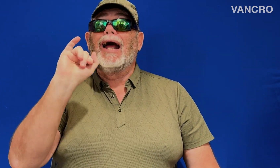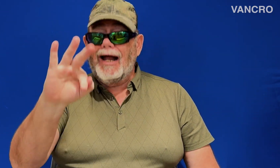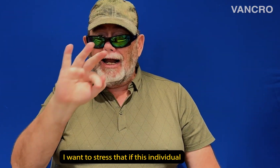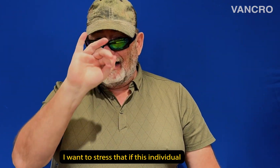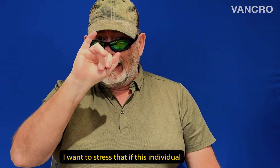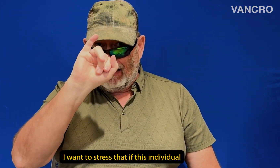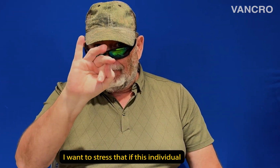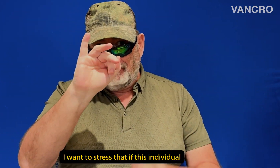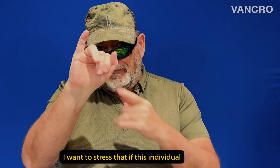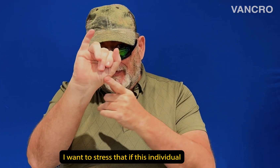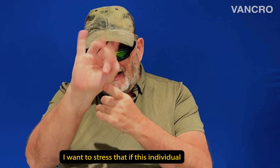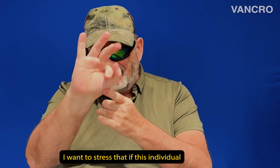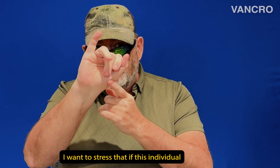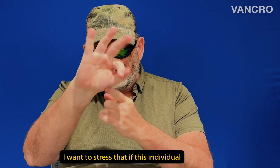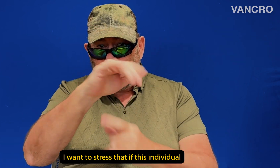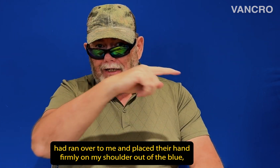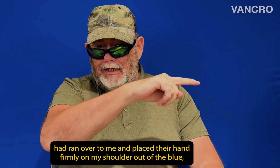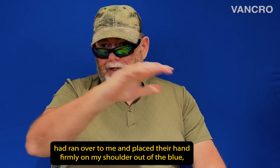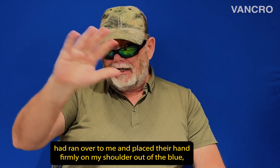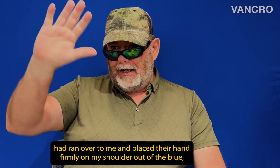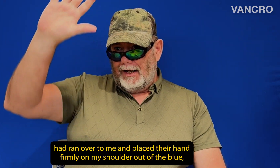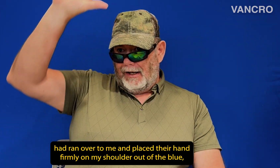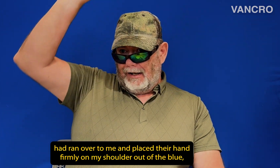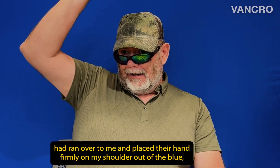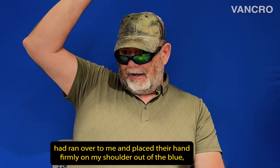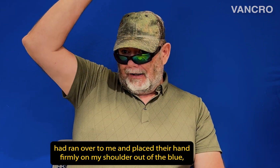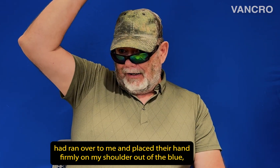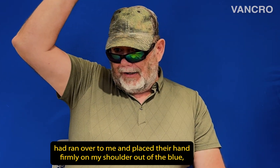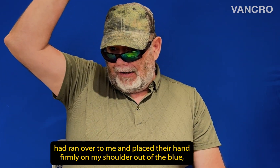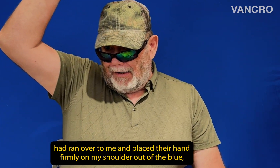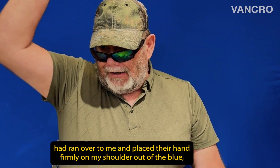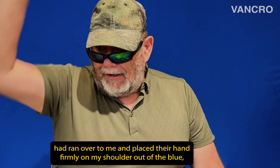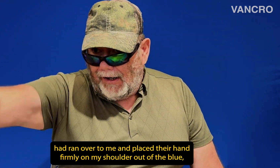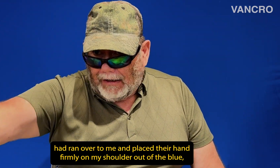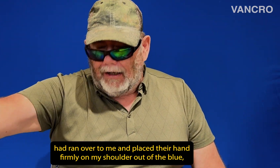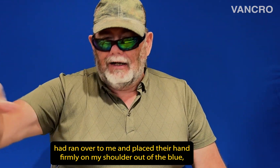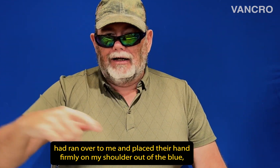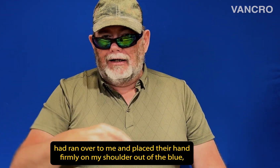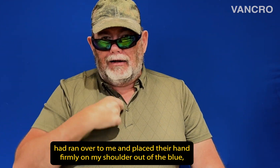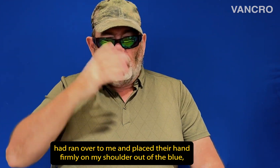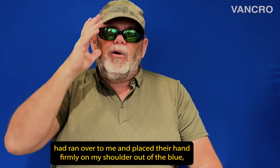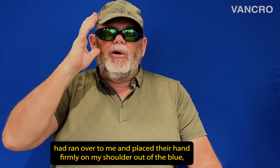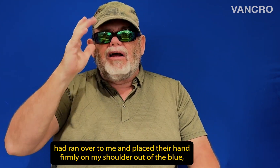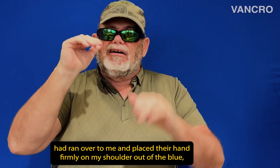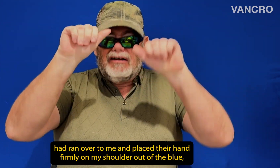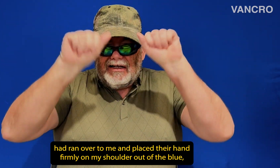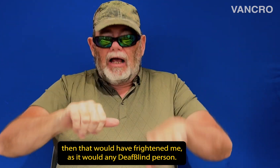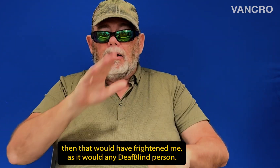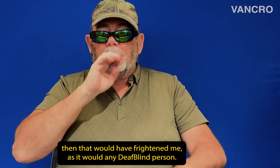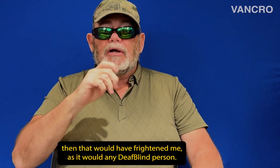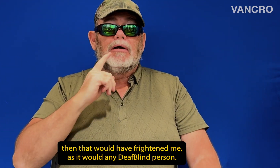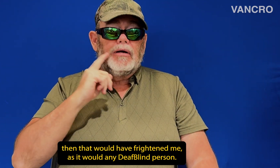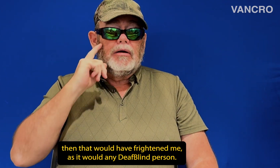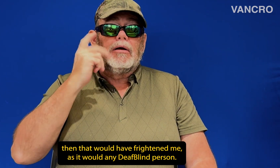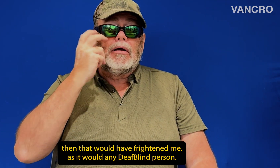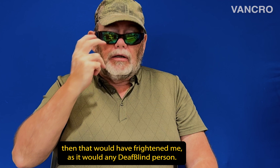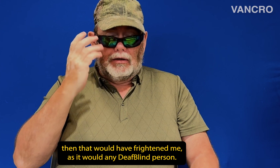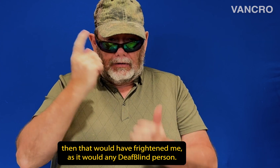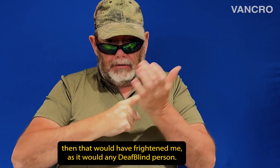I want to stress that if this individual had ran over to me and placed their hand firmly on my shoulder out of the blue, then that would have frightened me, as it would